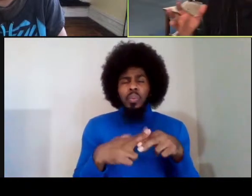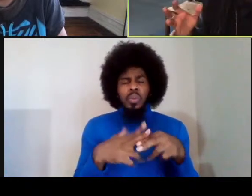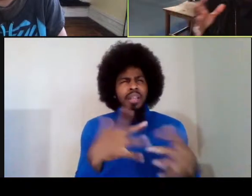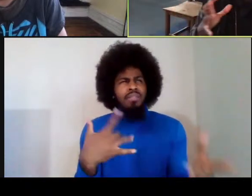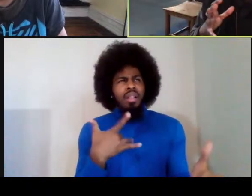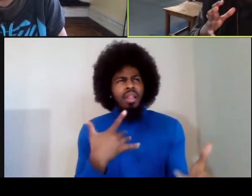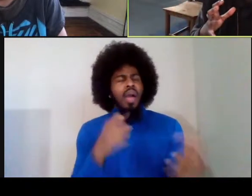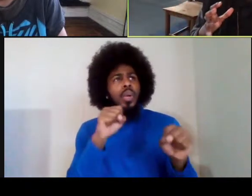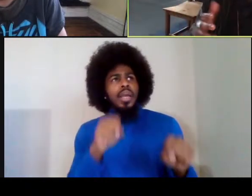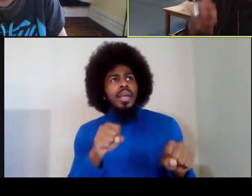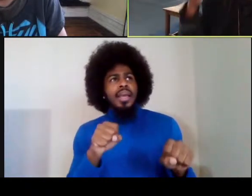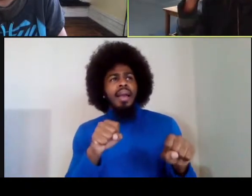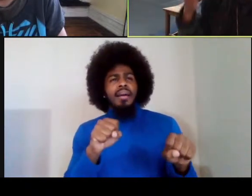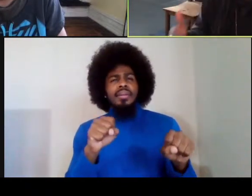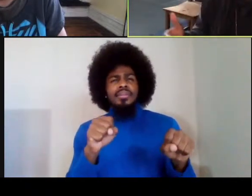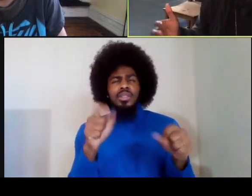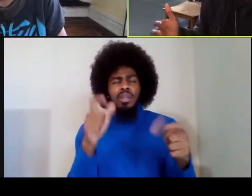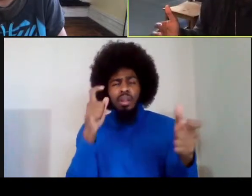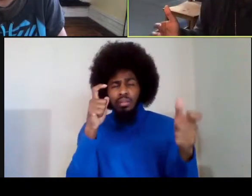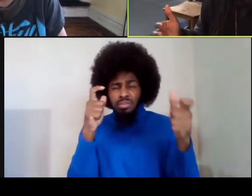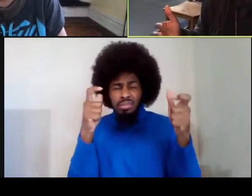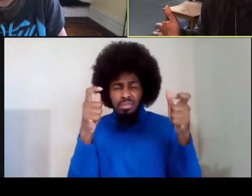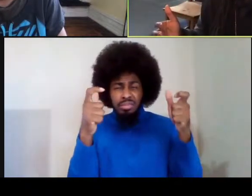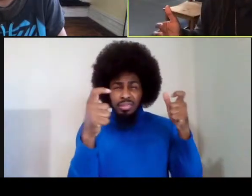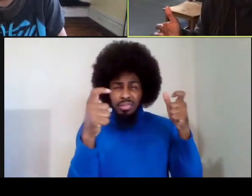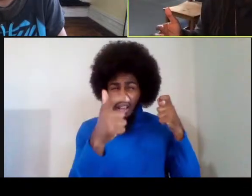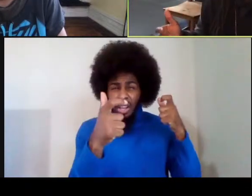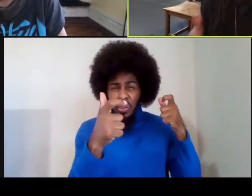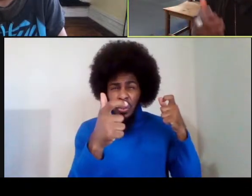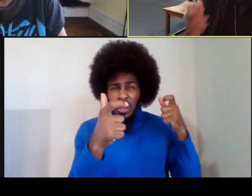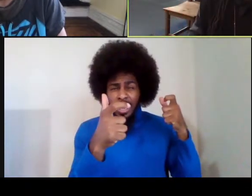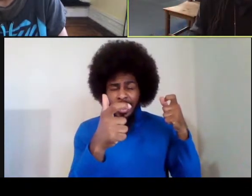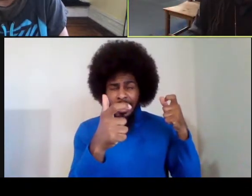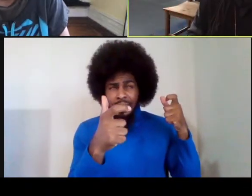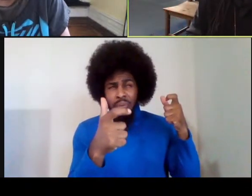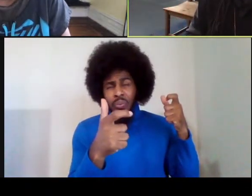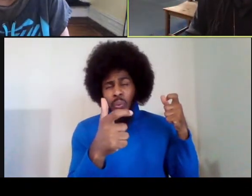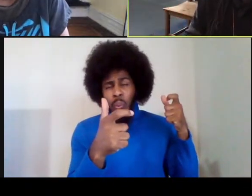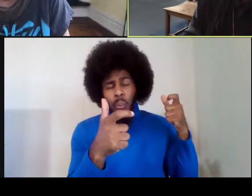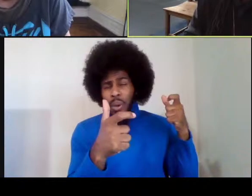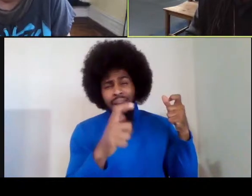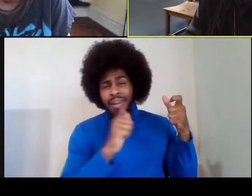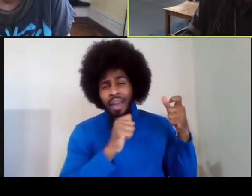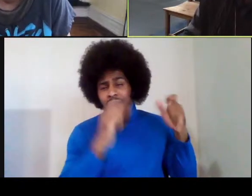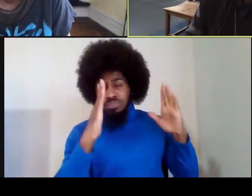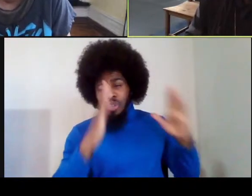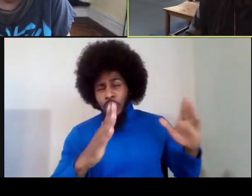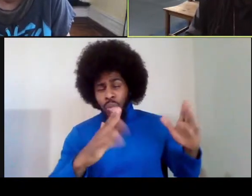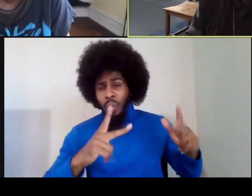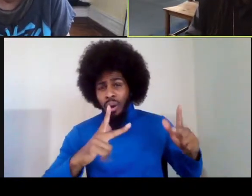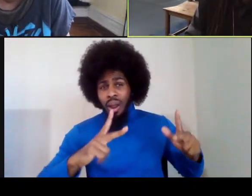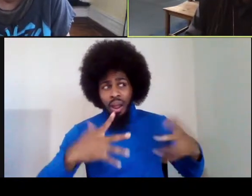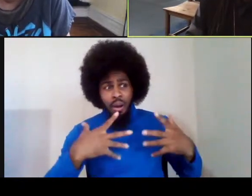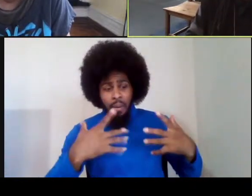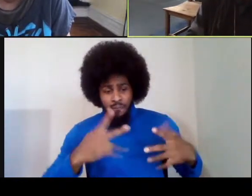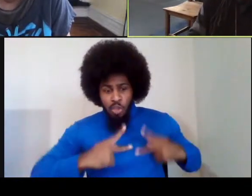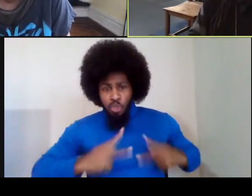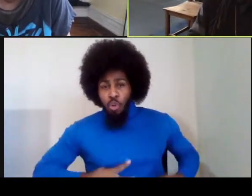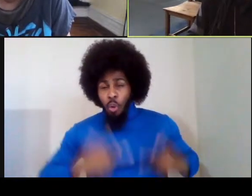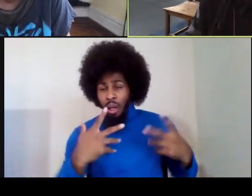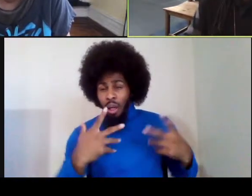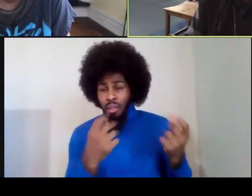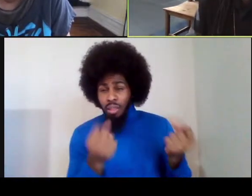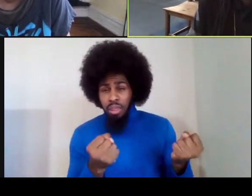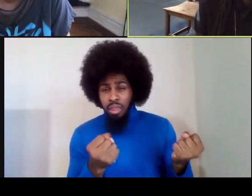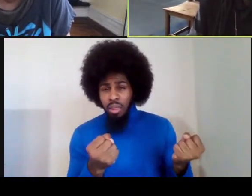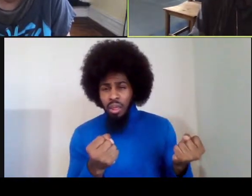digital reality where our bodies are no longer important, like we need to check into that. What is, that's a